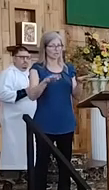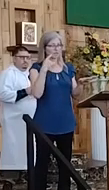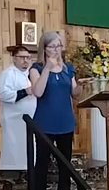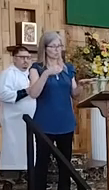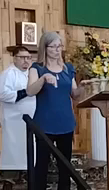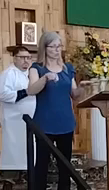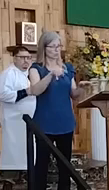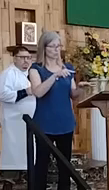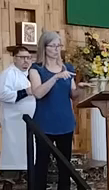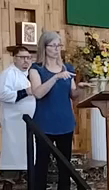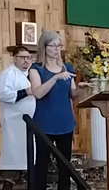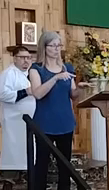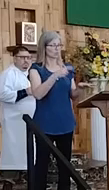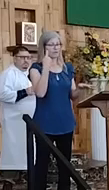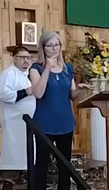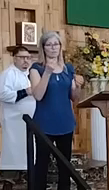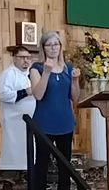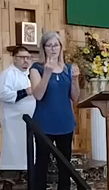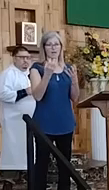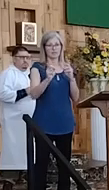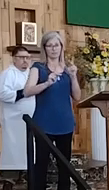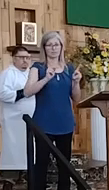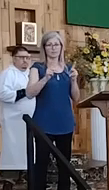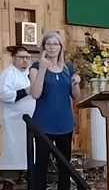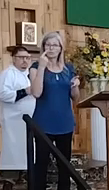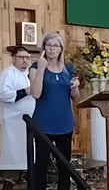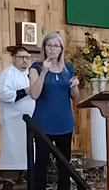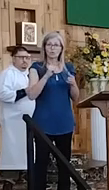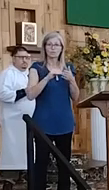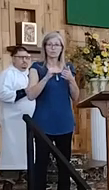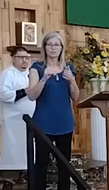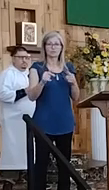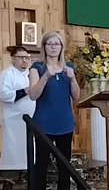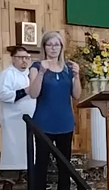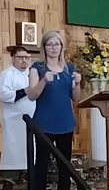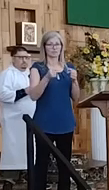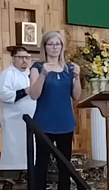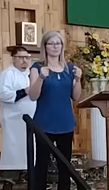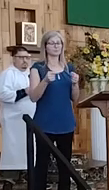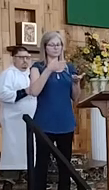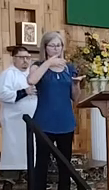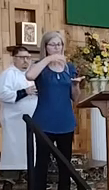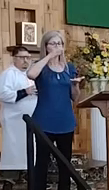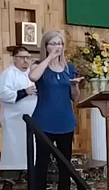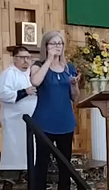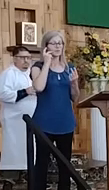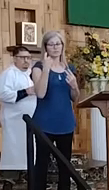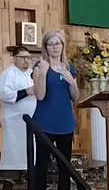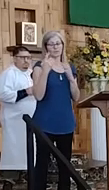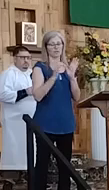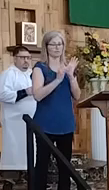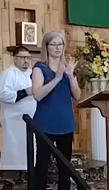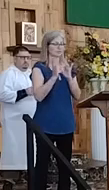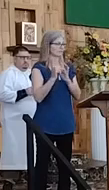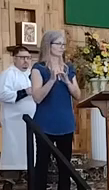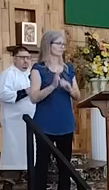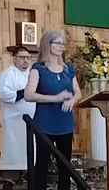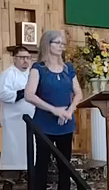for you and for many for the forgiveness of sins. Do this in memory of